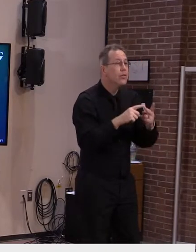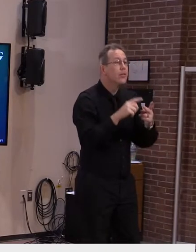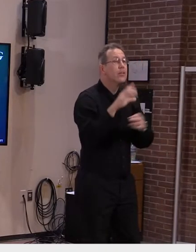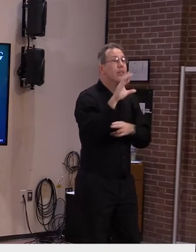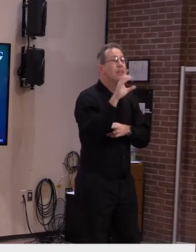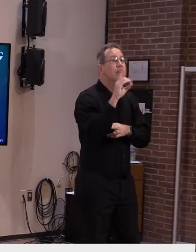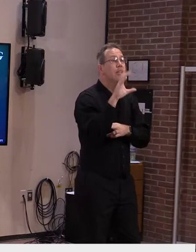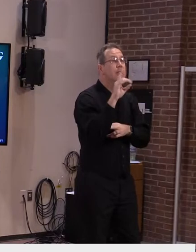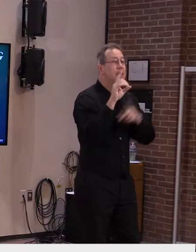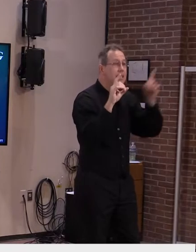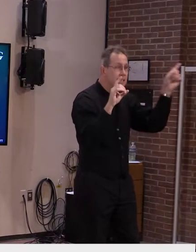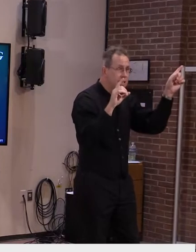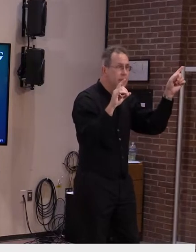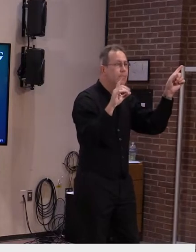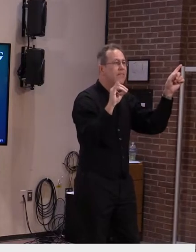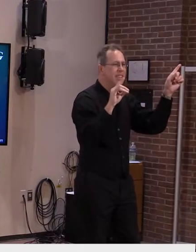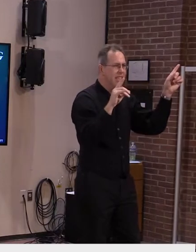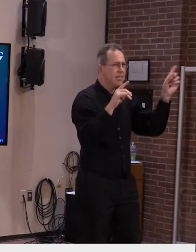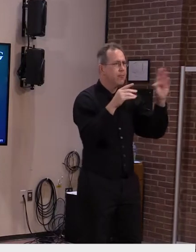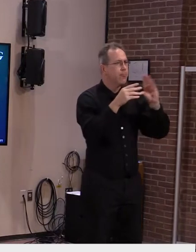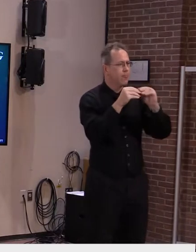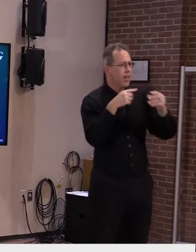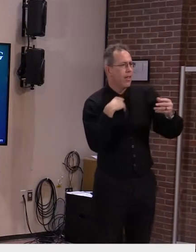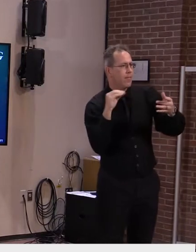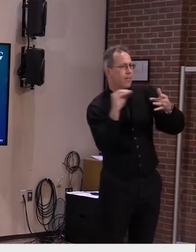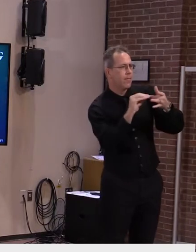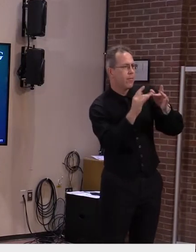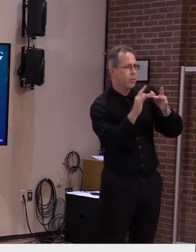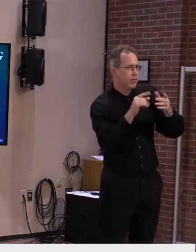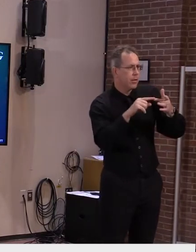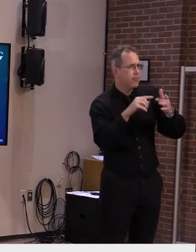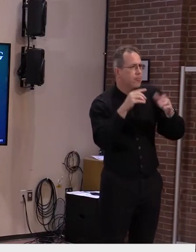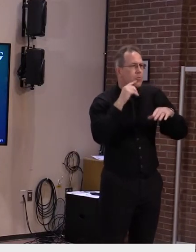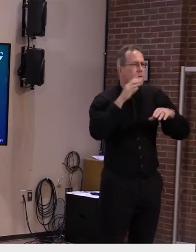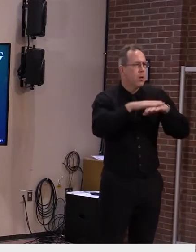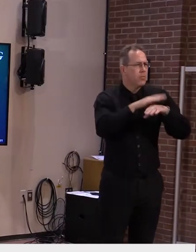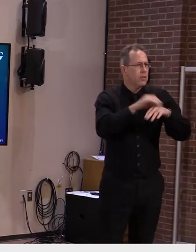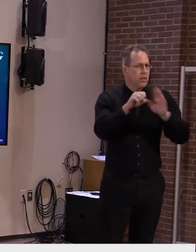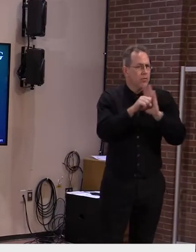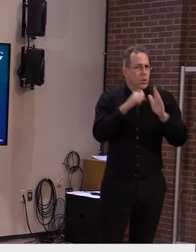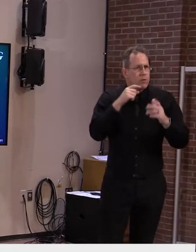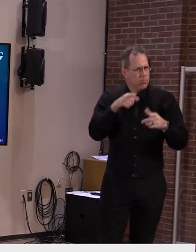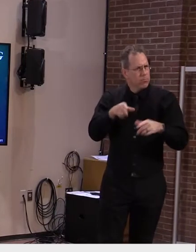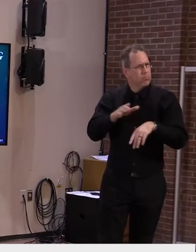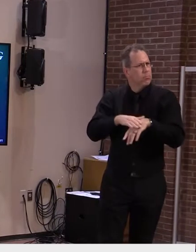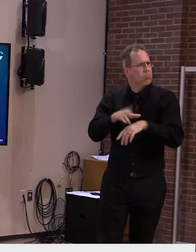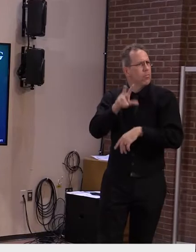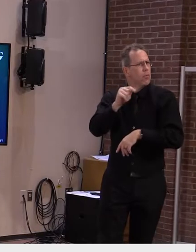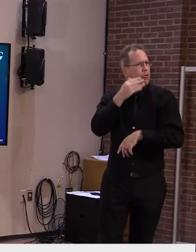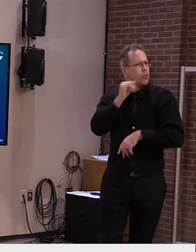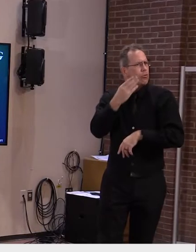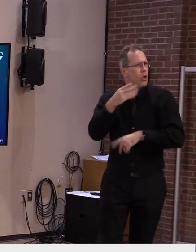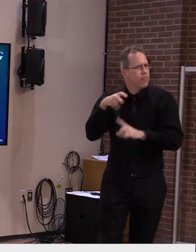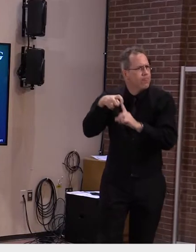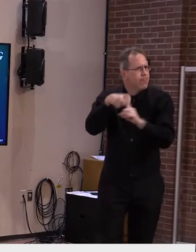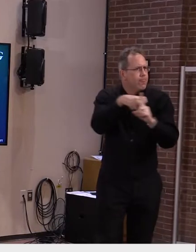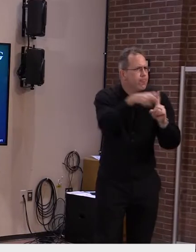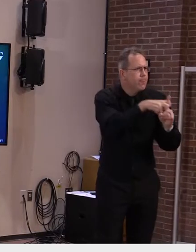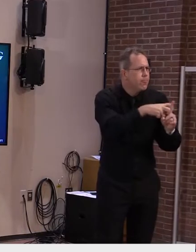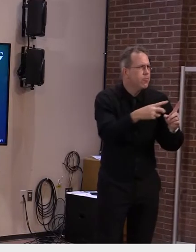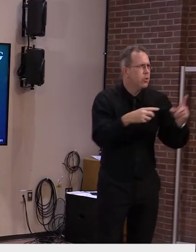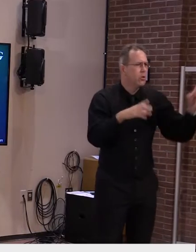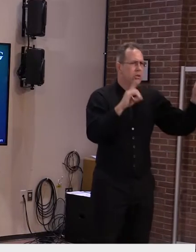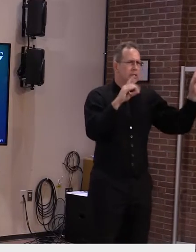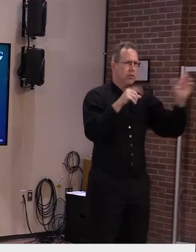have the equivalent of 156 full-time people who are dedicated to contact tracing, but